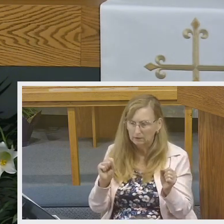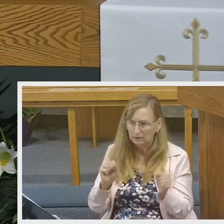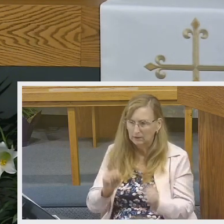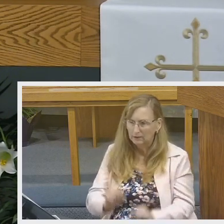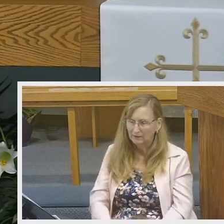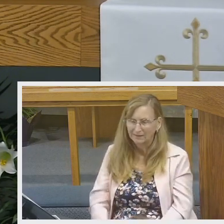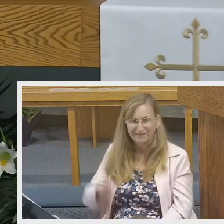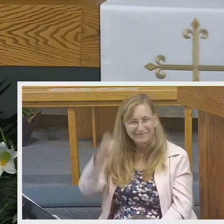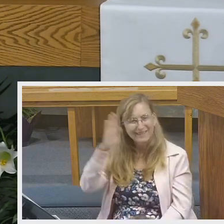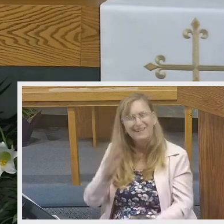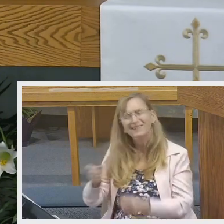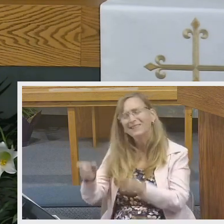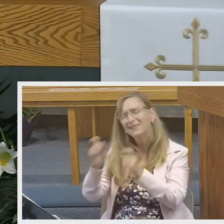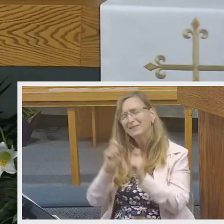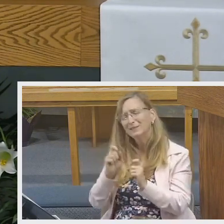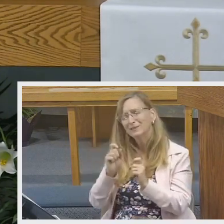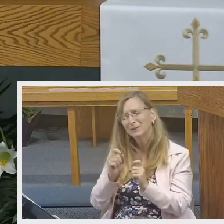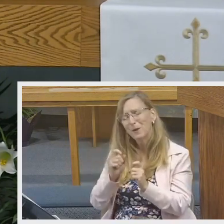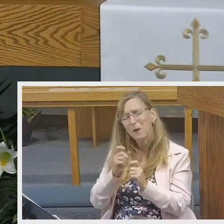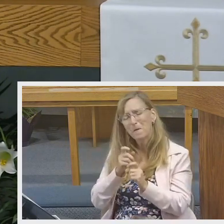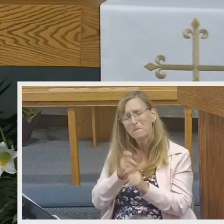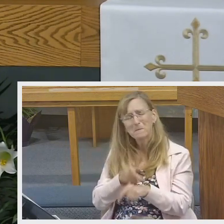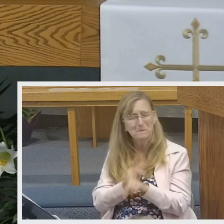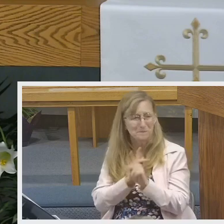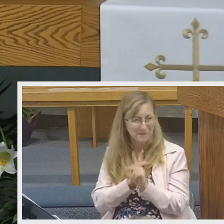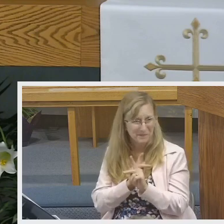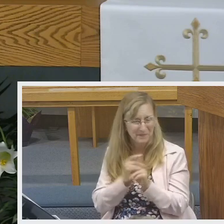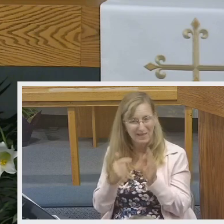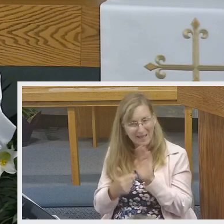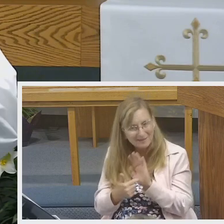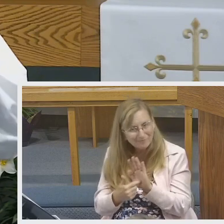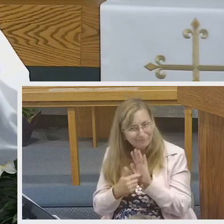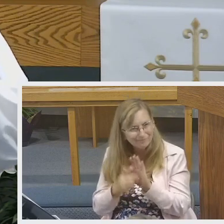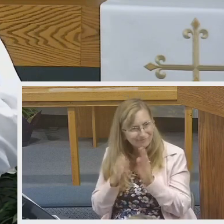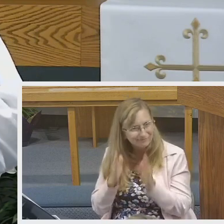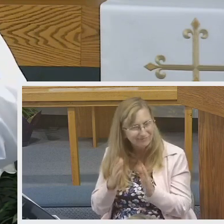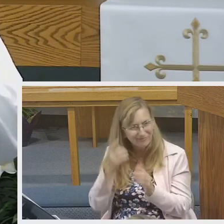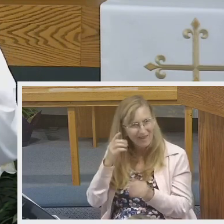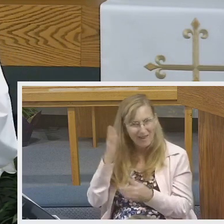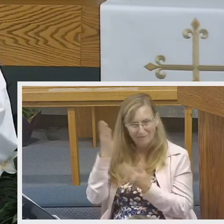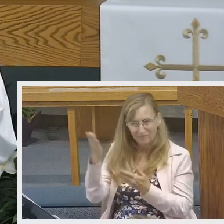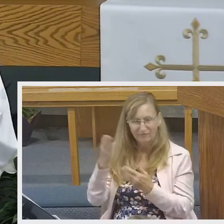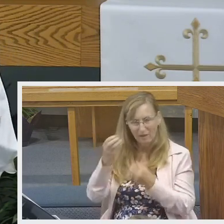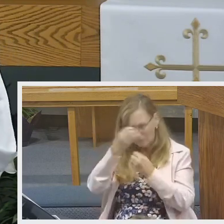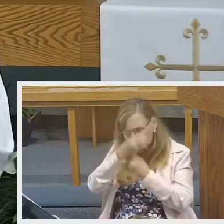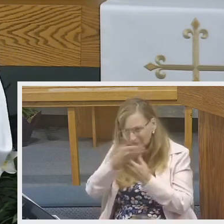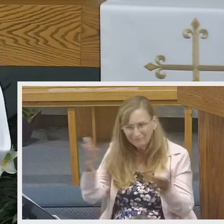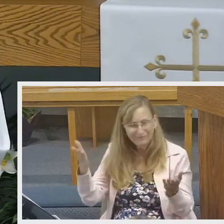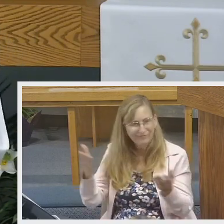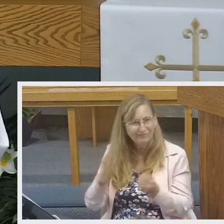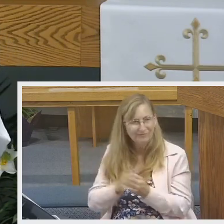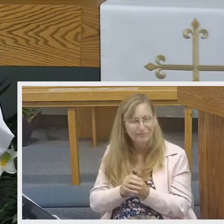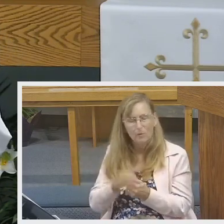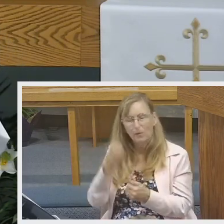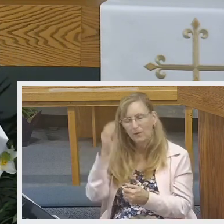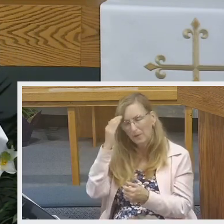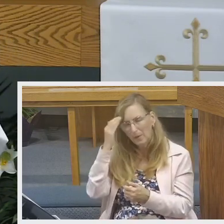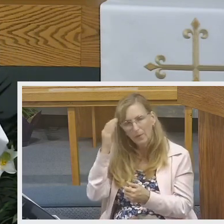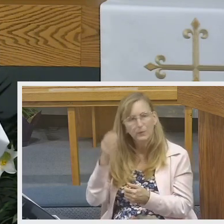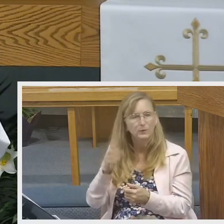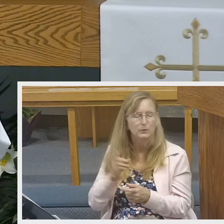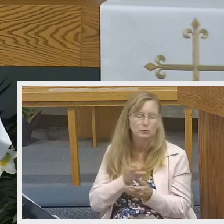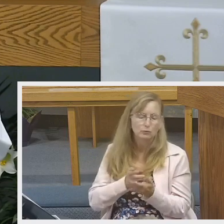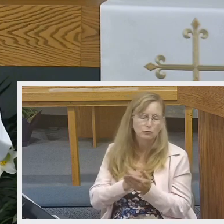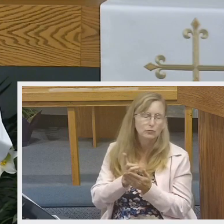God gives us that privilege of being his witnesses, to testify to what we know is true in our